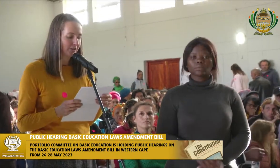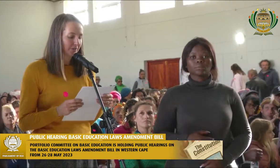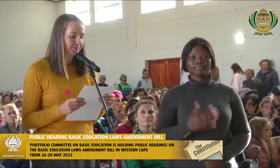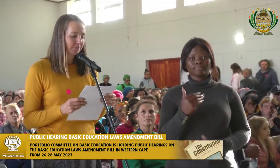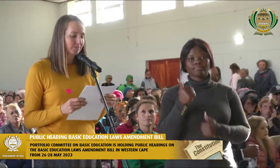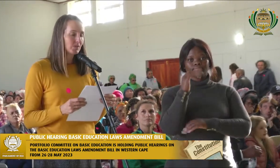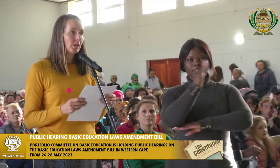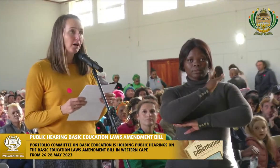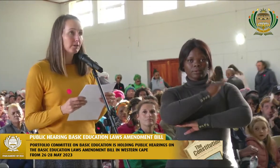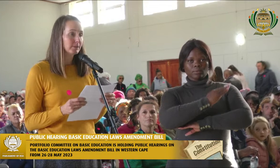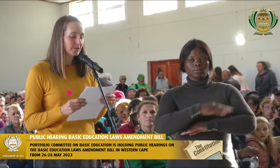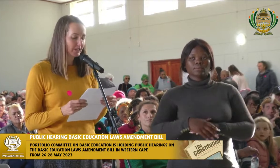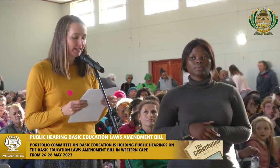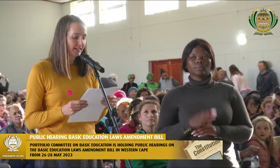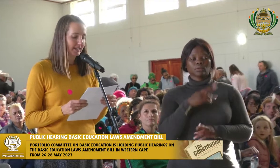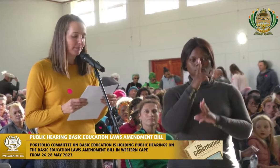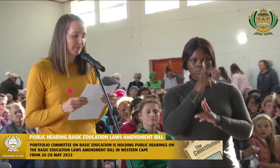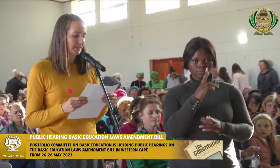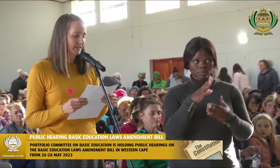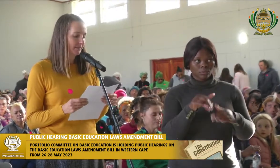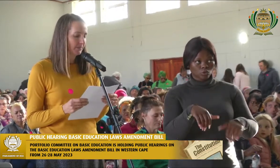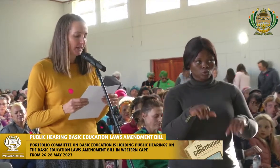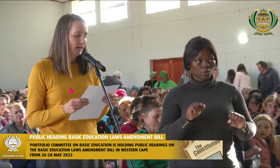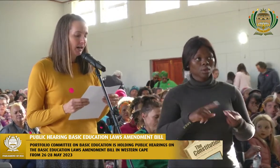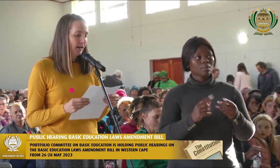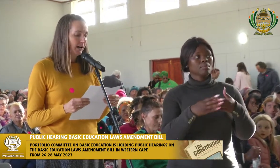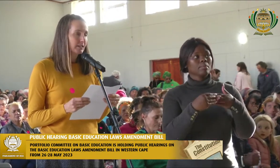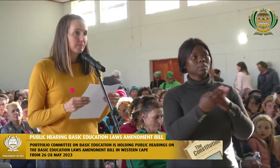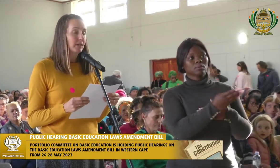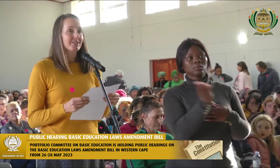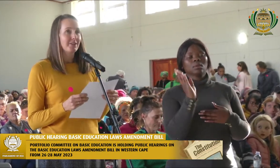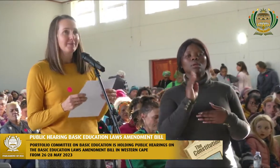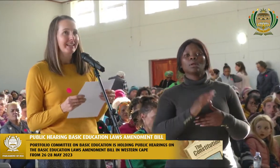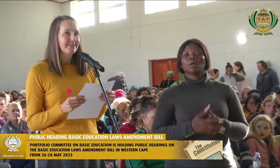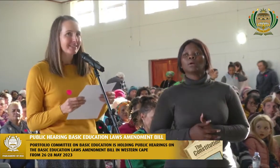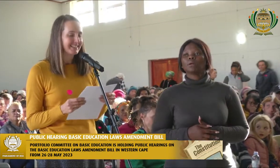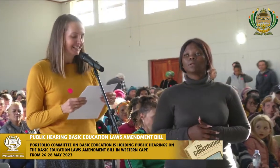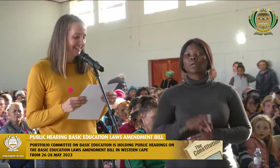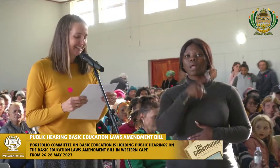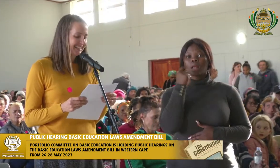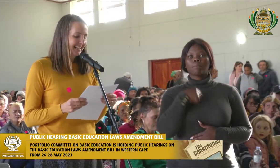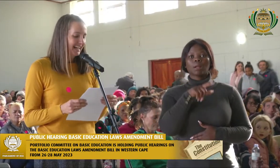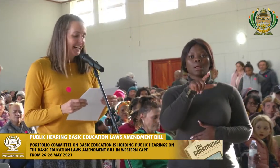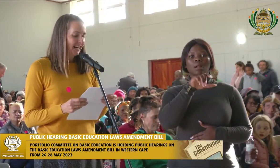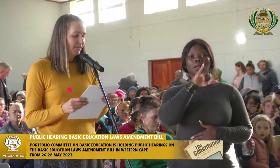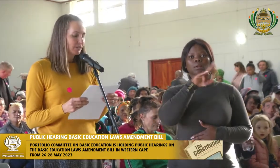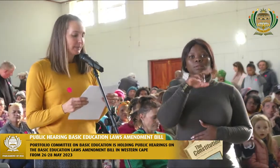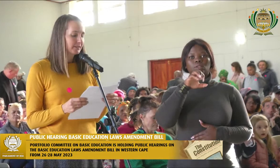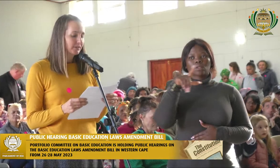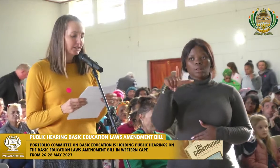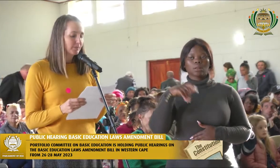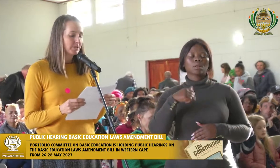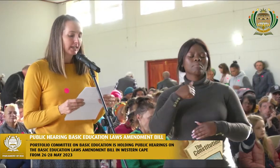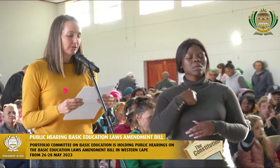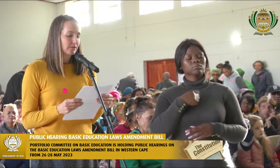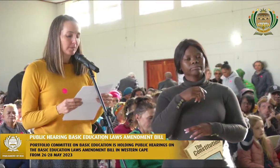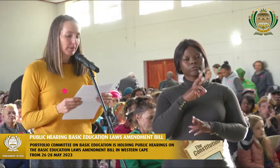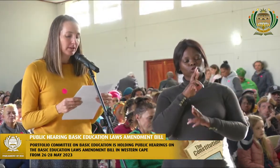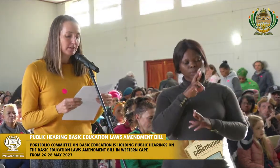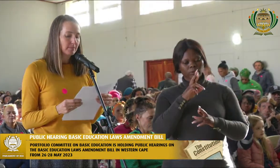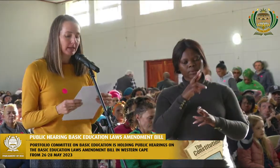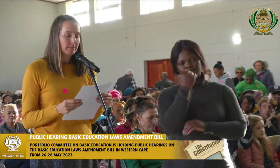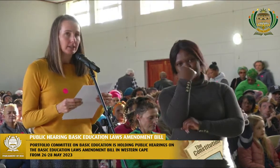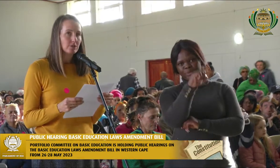Good afternoon, Honourable Chair and members. My name is Lisa. I respectfully object